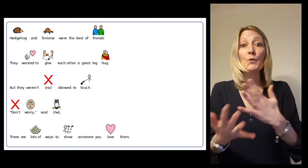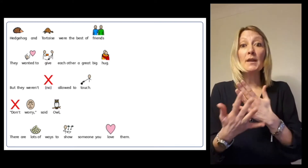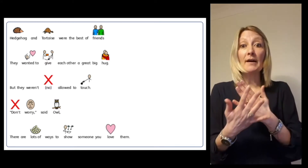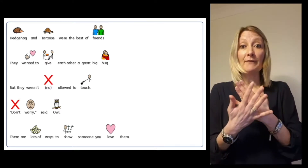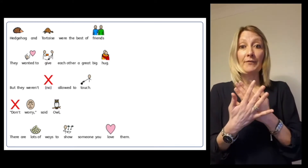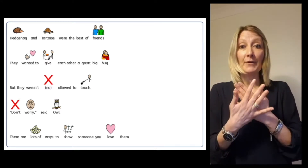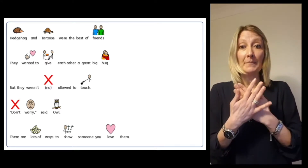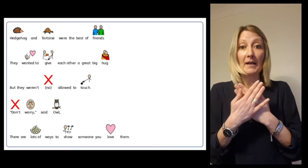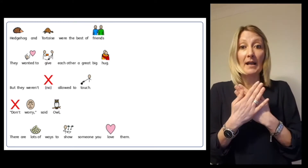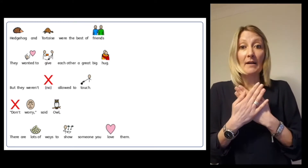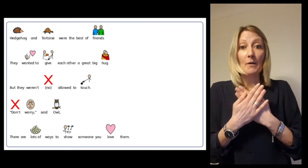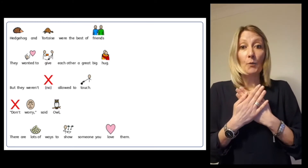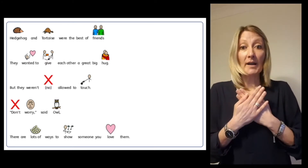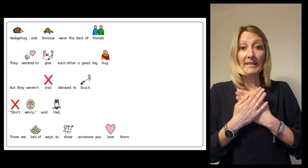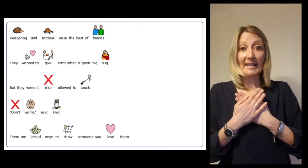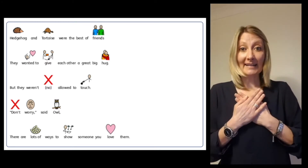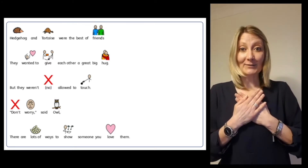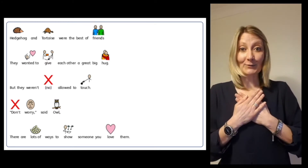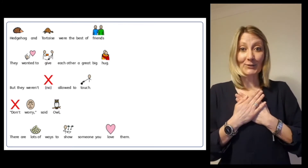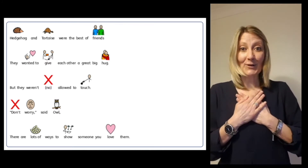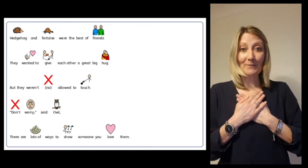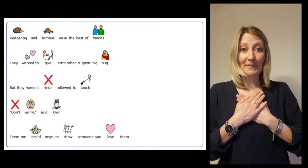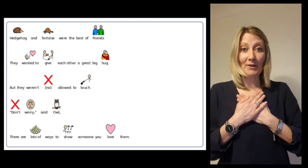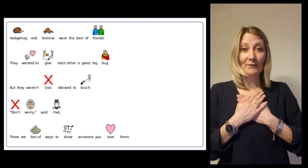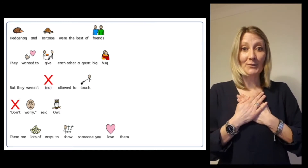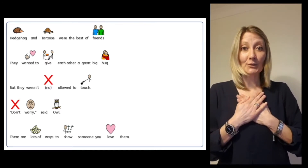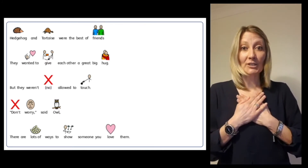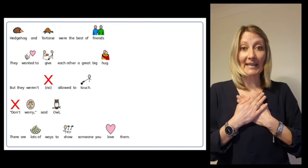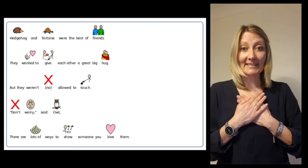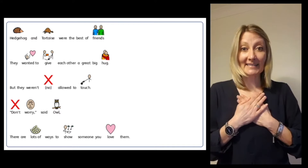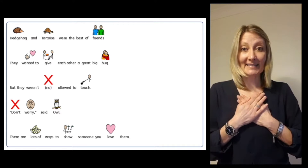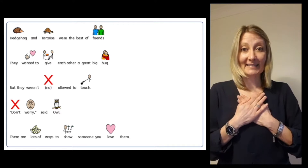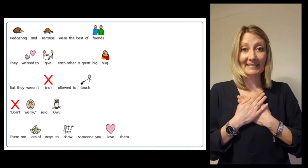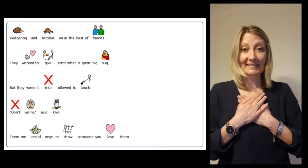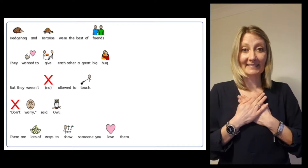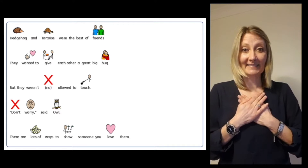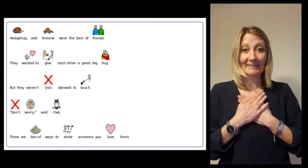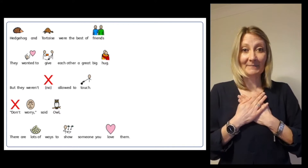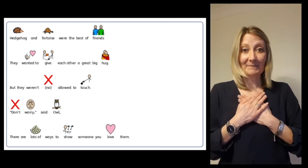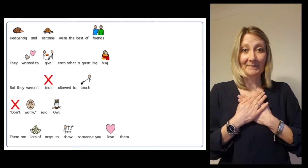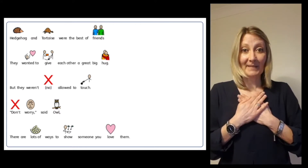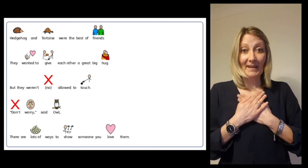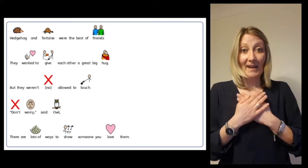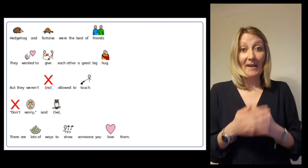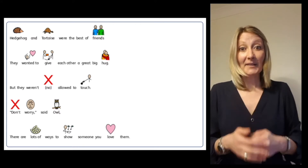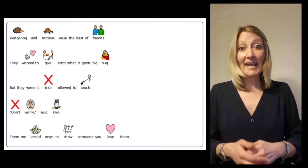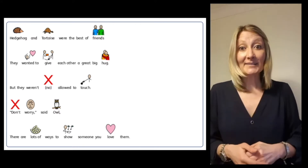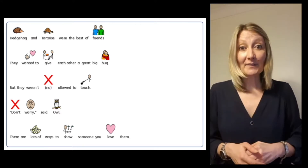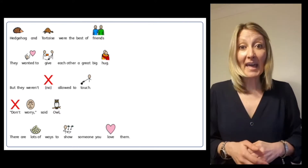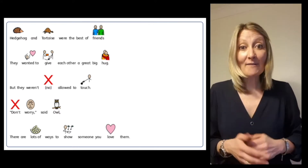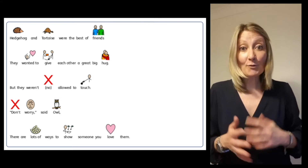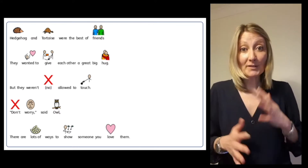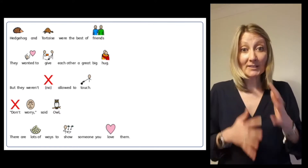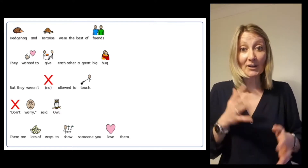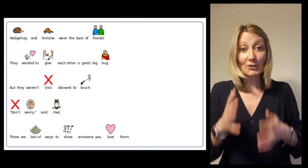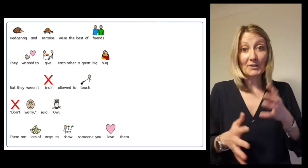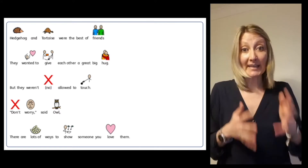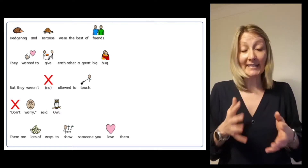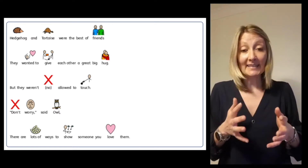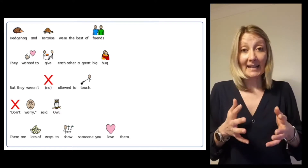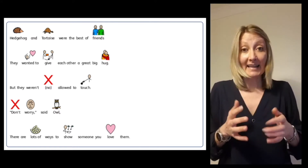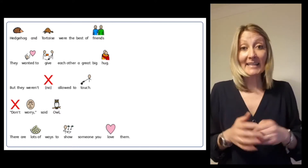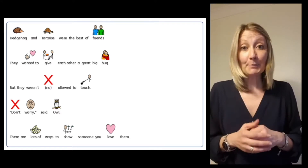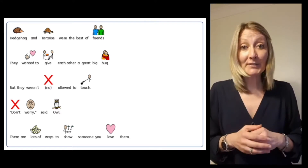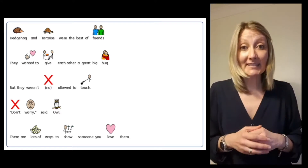you love them. Working hands on top over your chest. Okay, so they're all the signs you